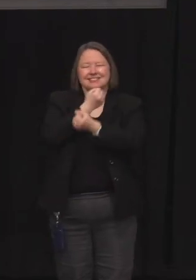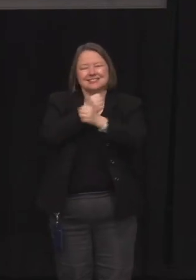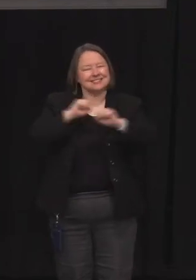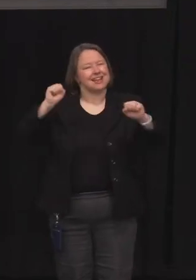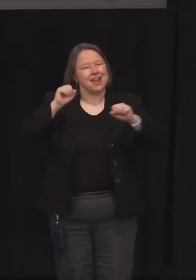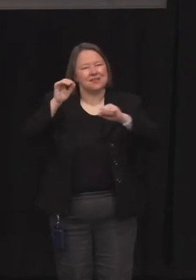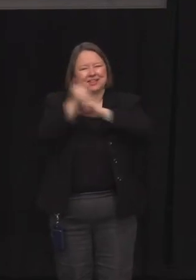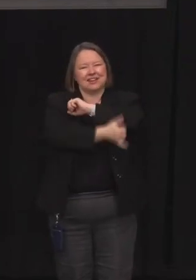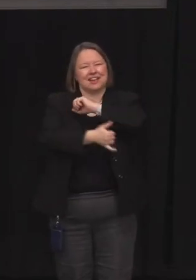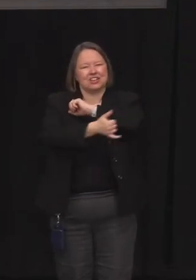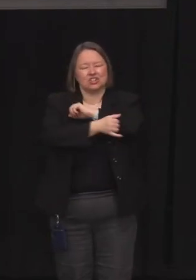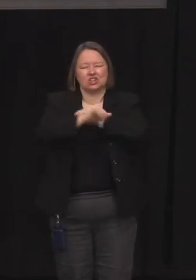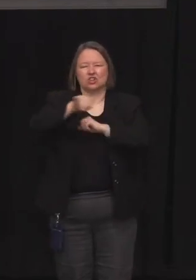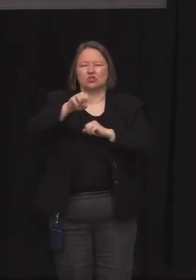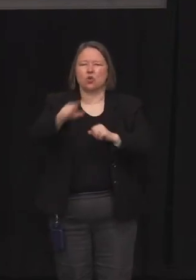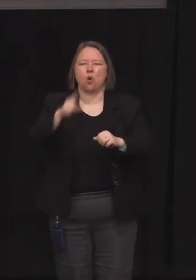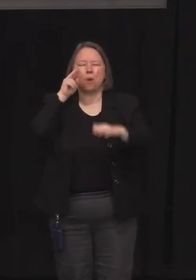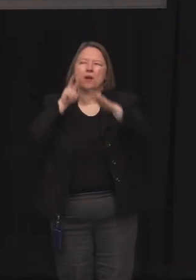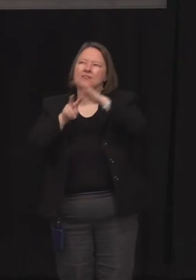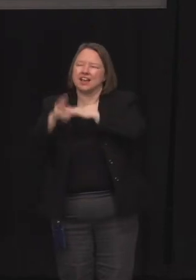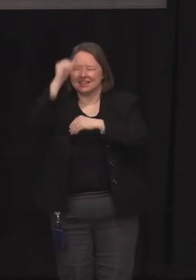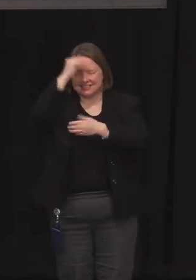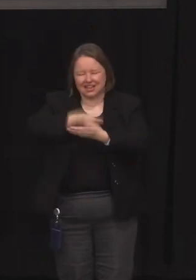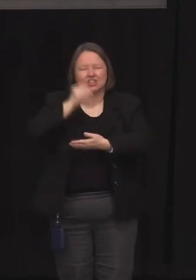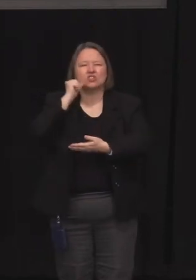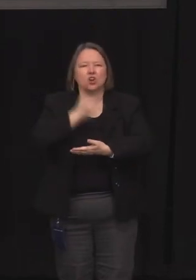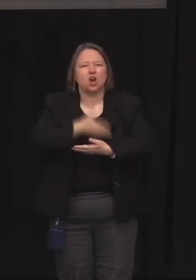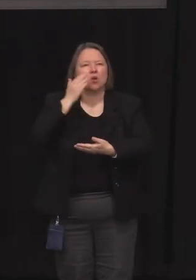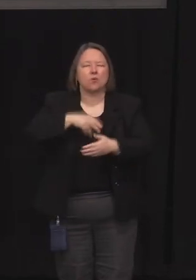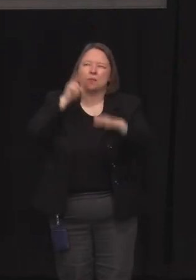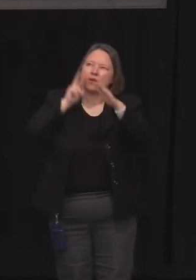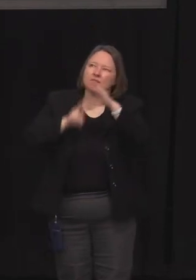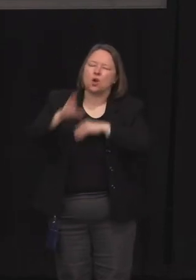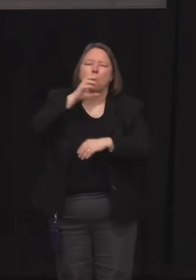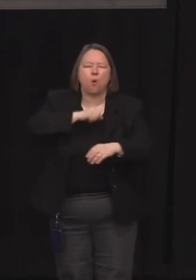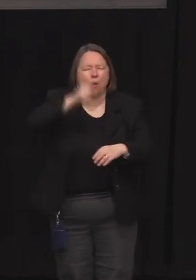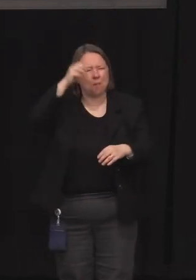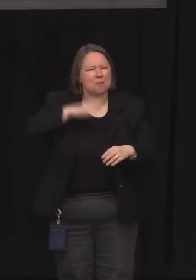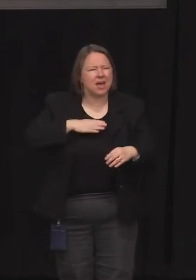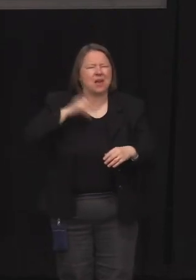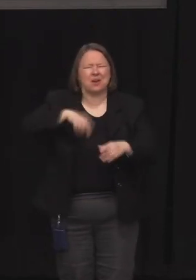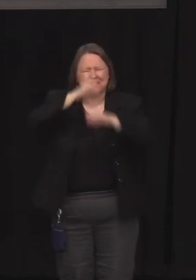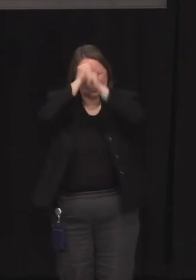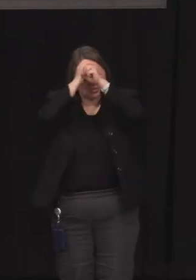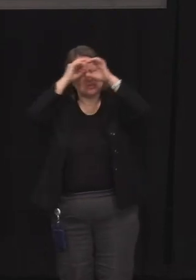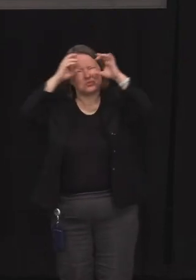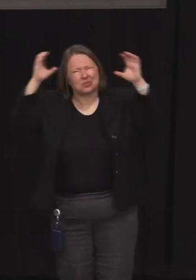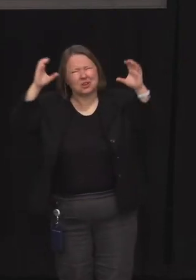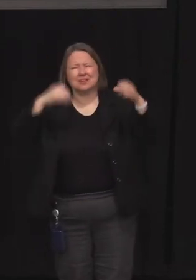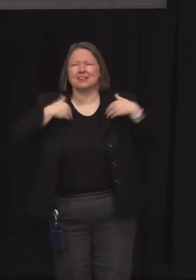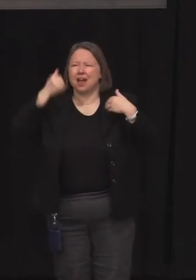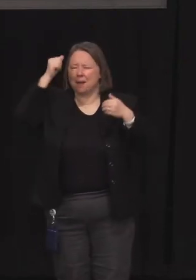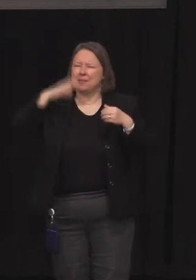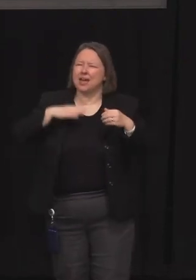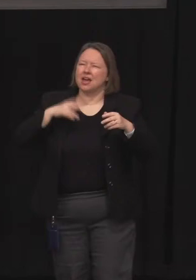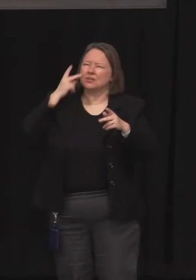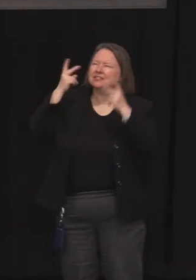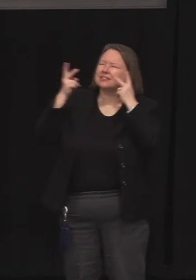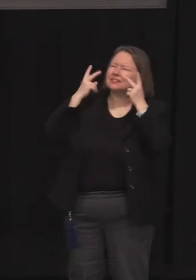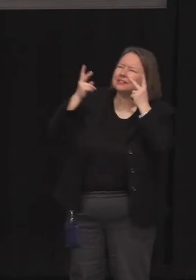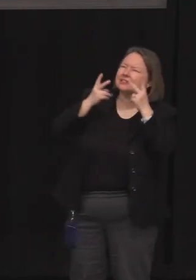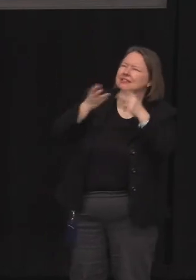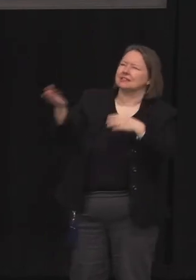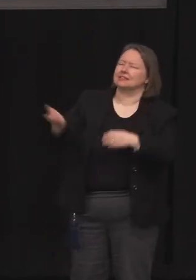Joel prophesied that our sons and daughters will prophesy, that old men will dream dreams, that young men will see visions.